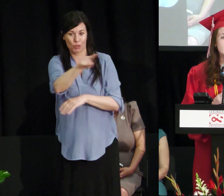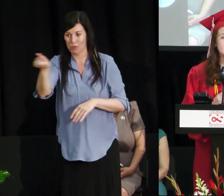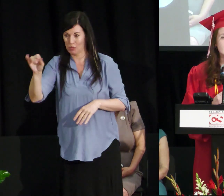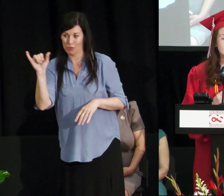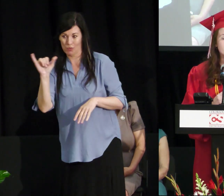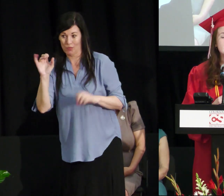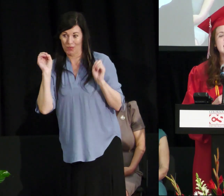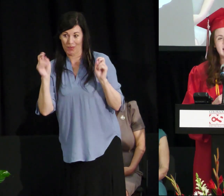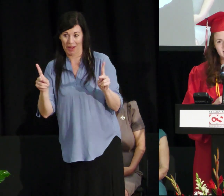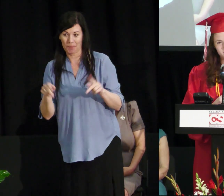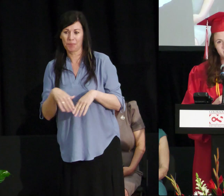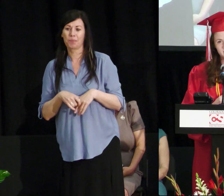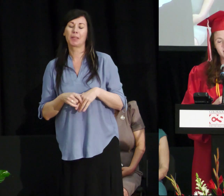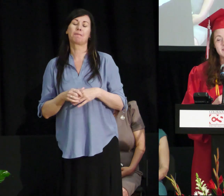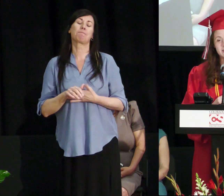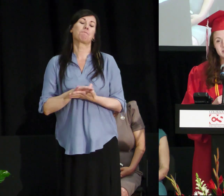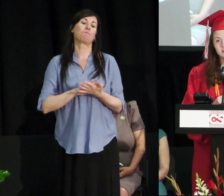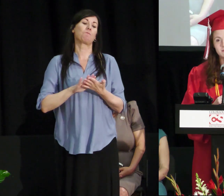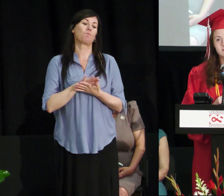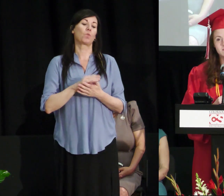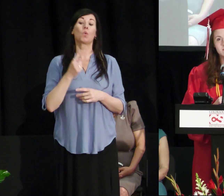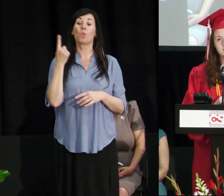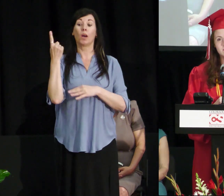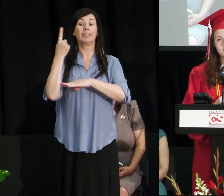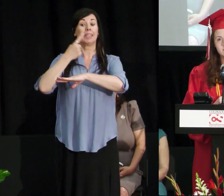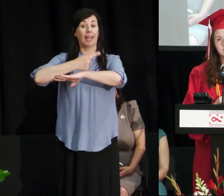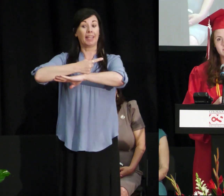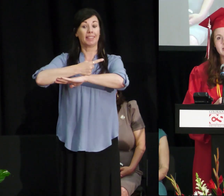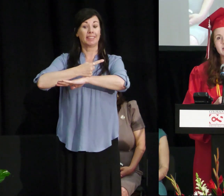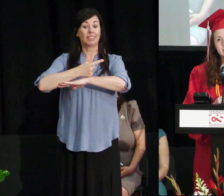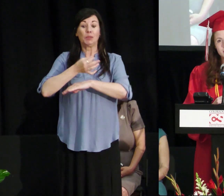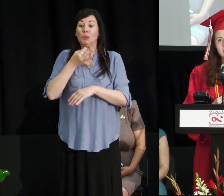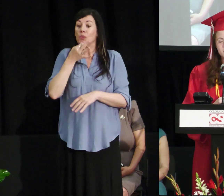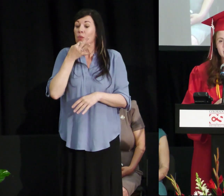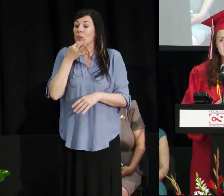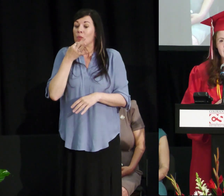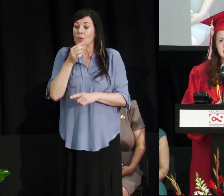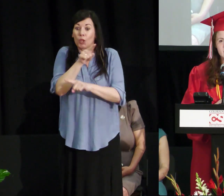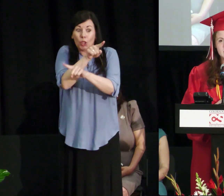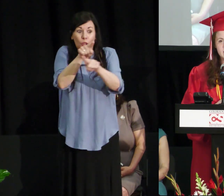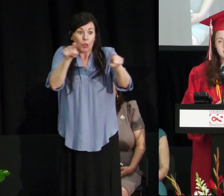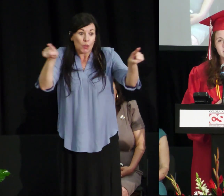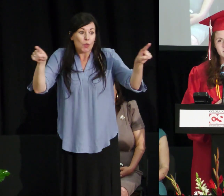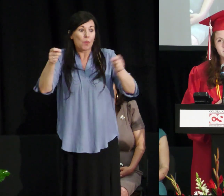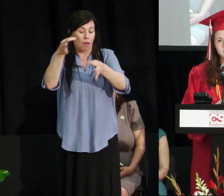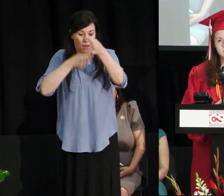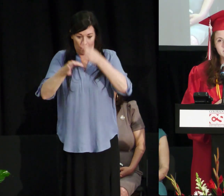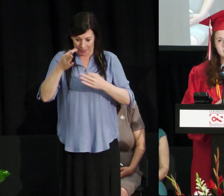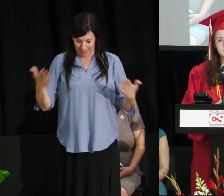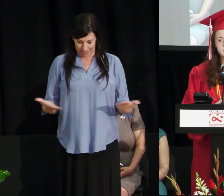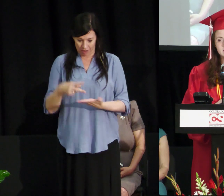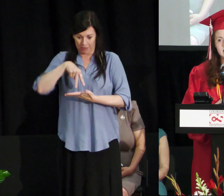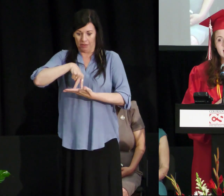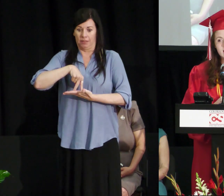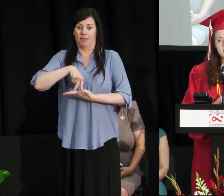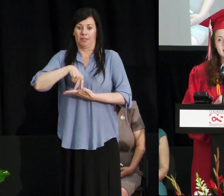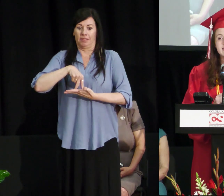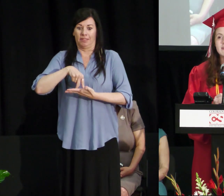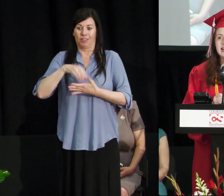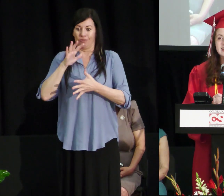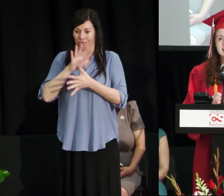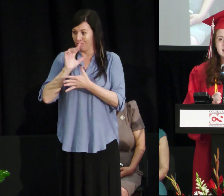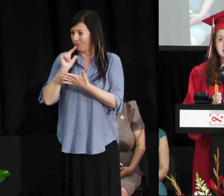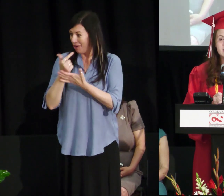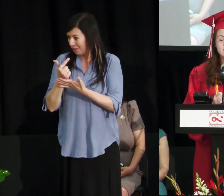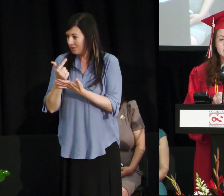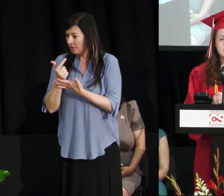So, one day, very soon, you're going to be the one standing up here. My